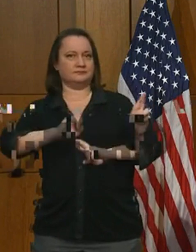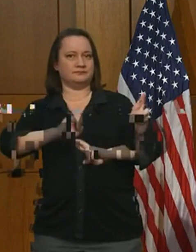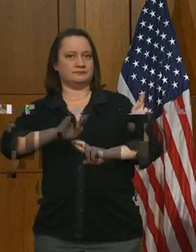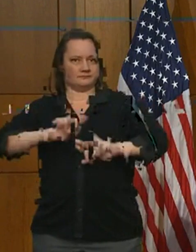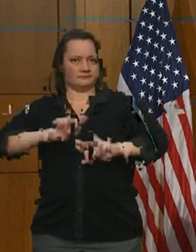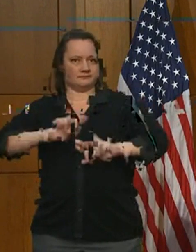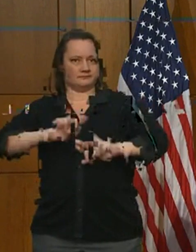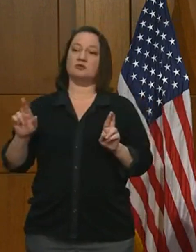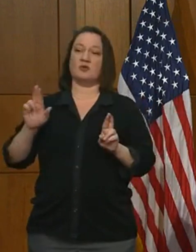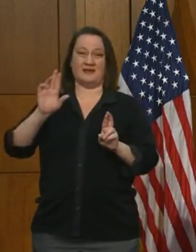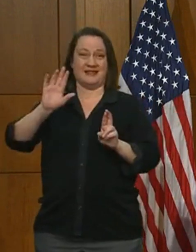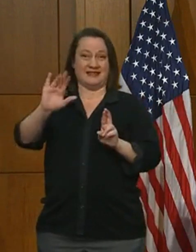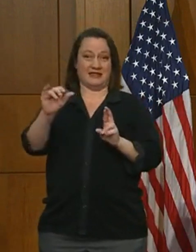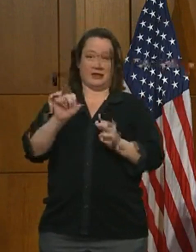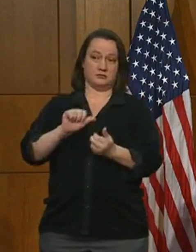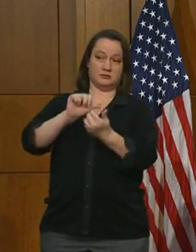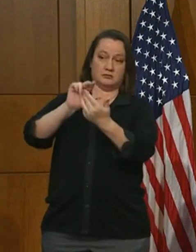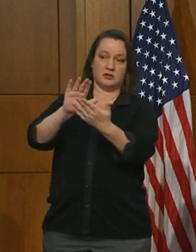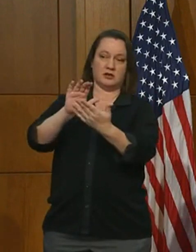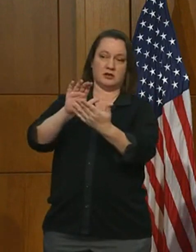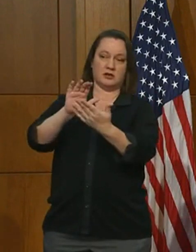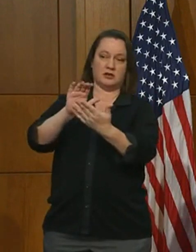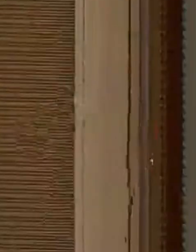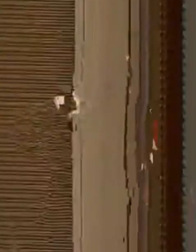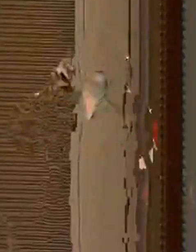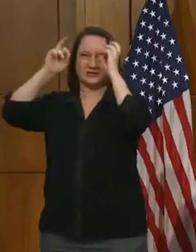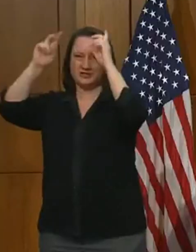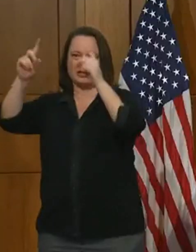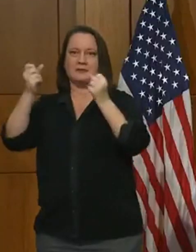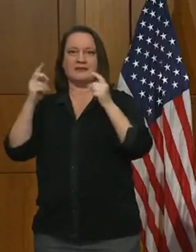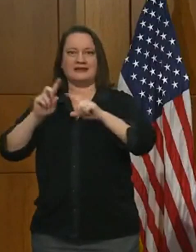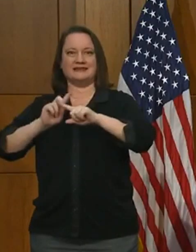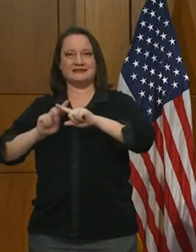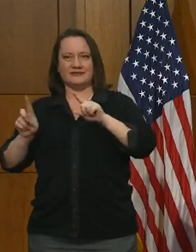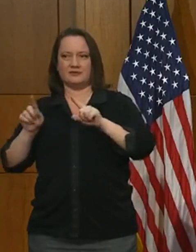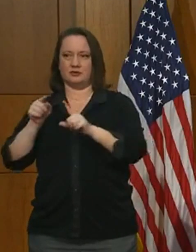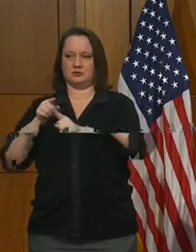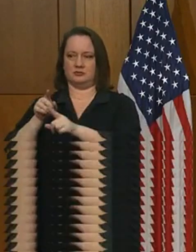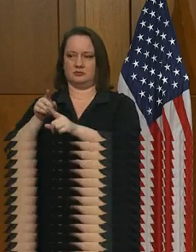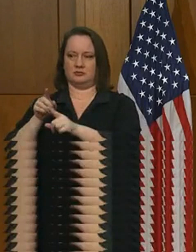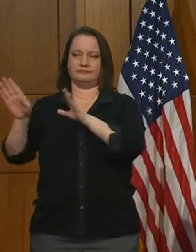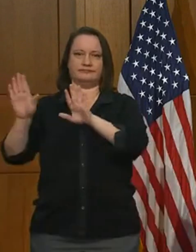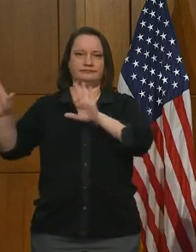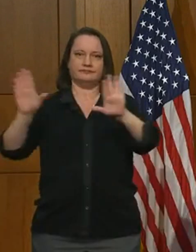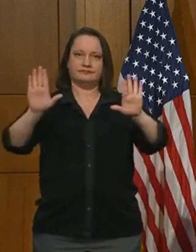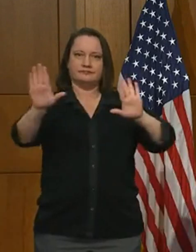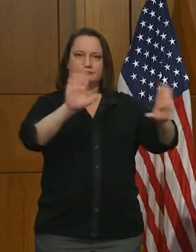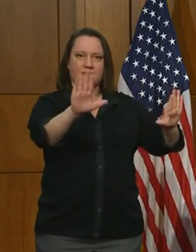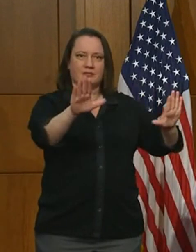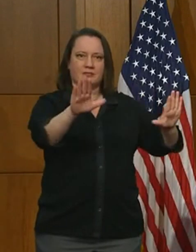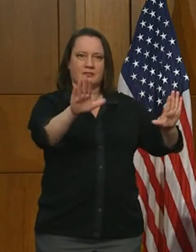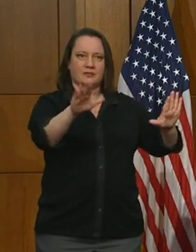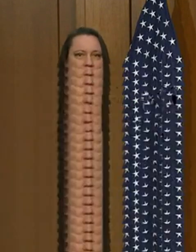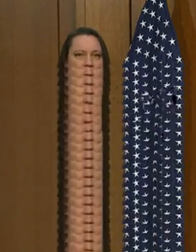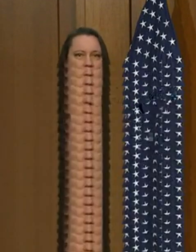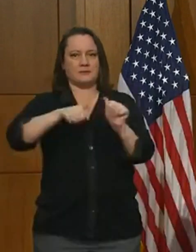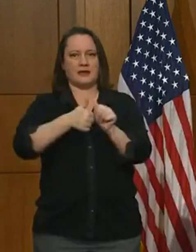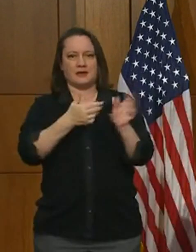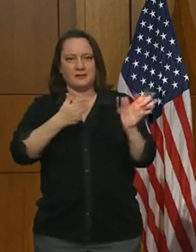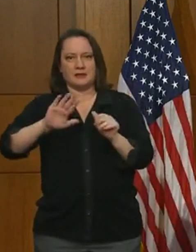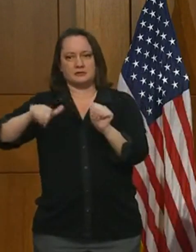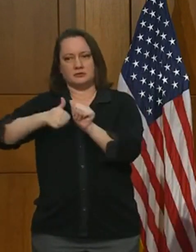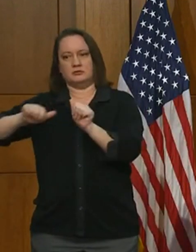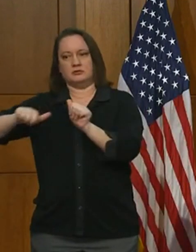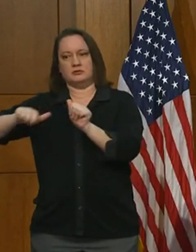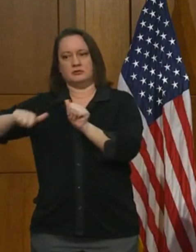different topics. It's just very challenging to predict when it changes day to day. So we